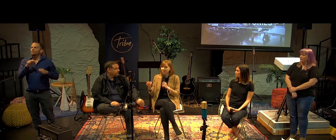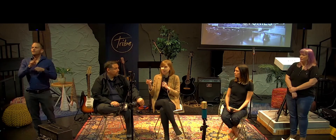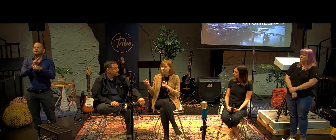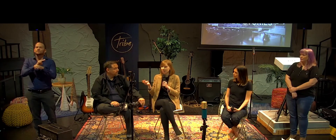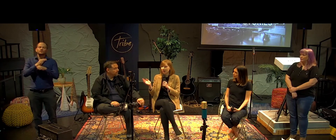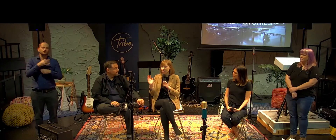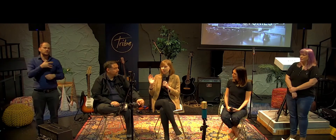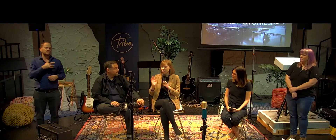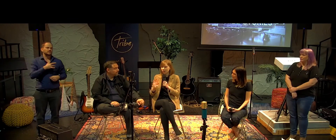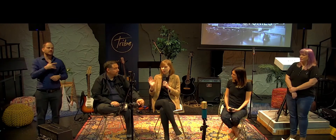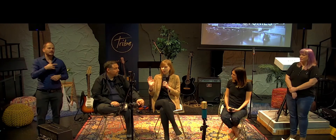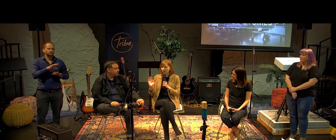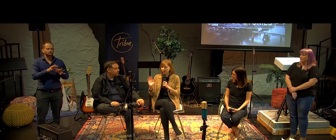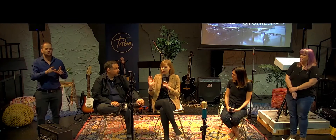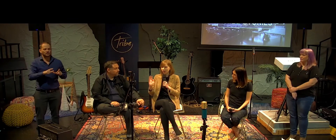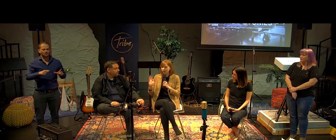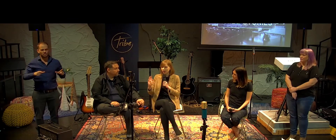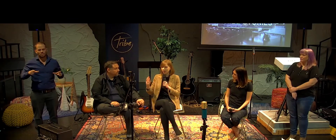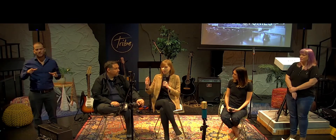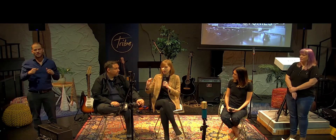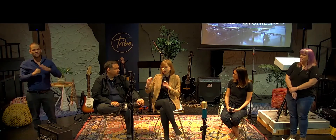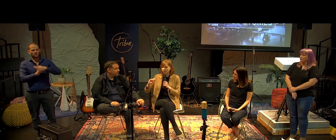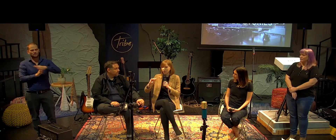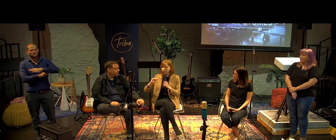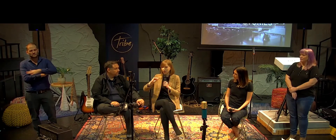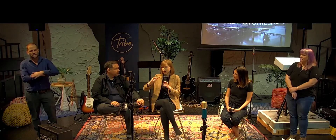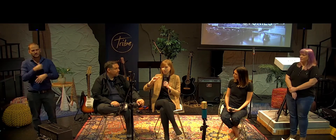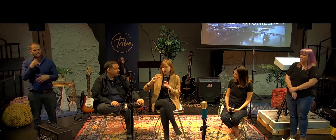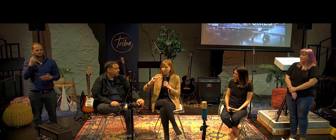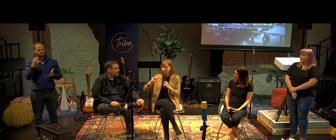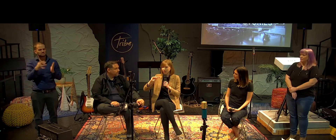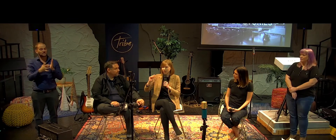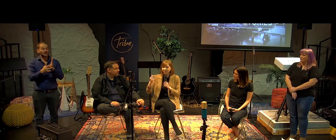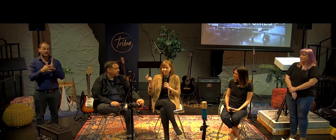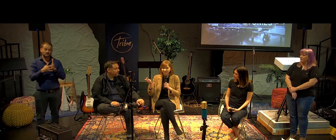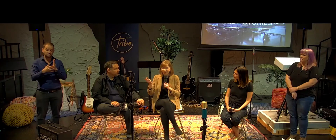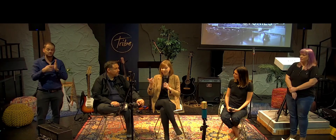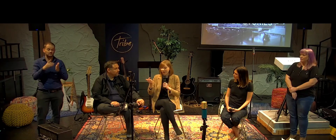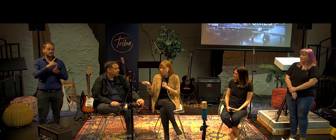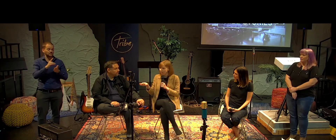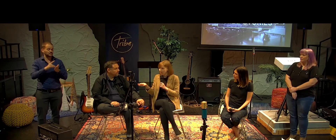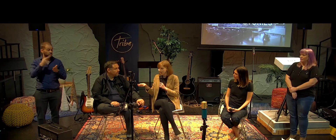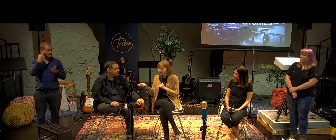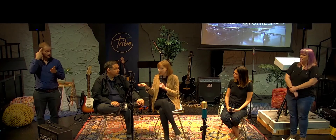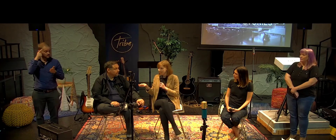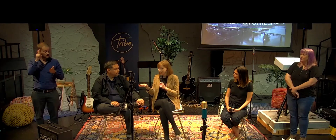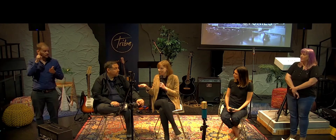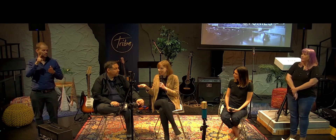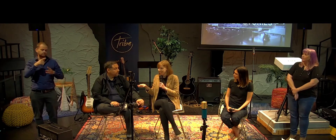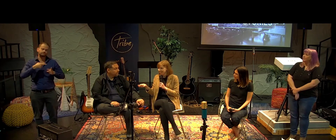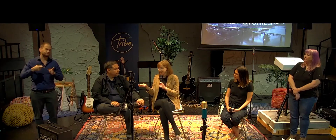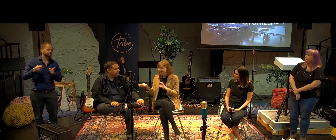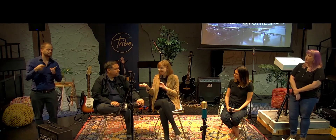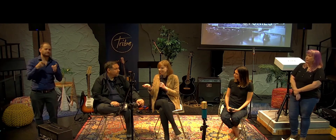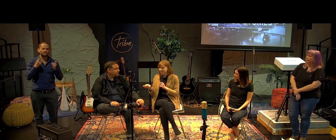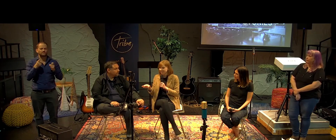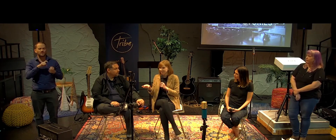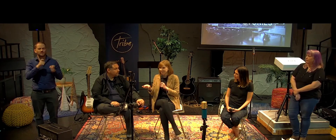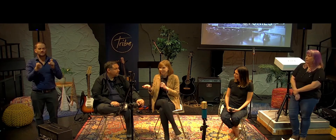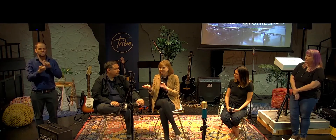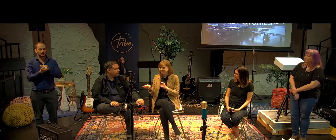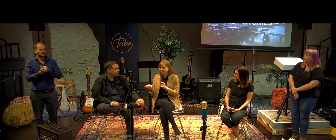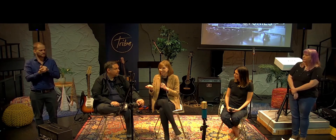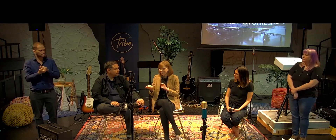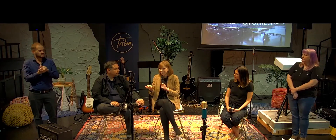techniques that are designed to create a rapid change, because the thing is, you don't,